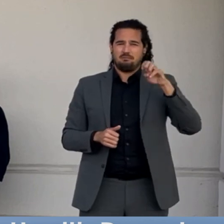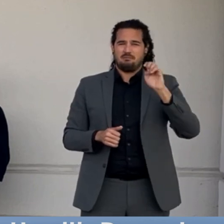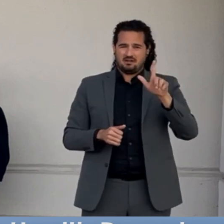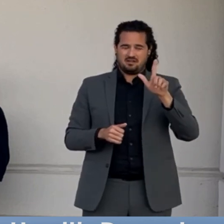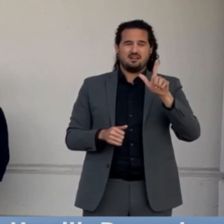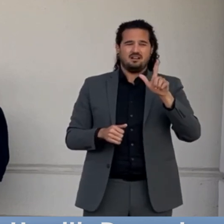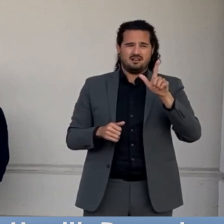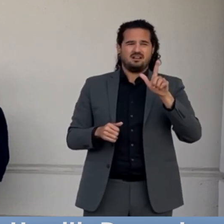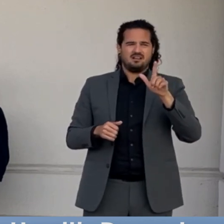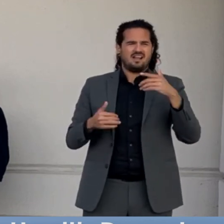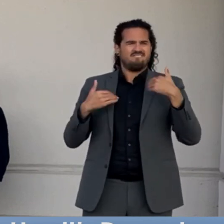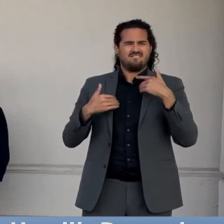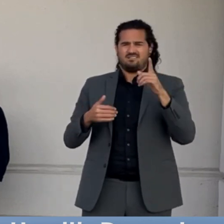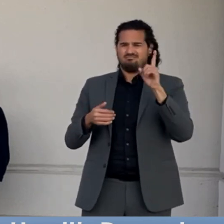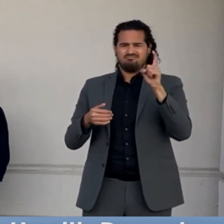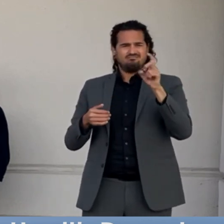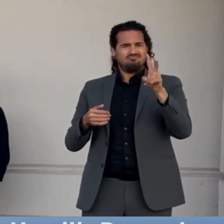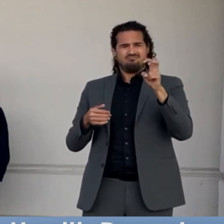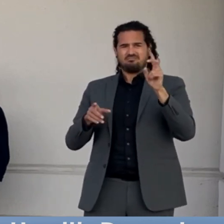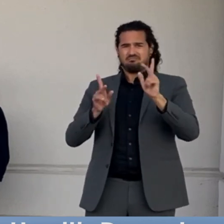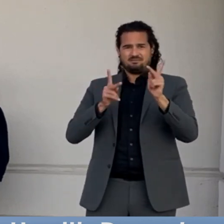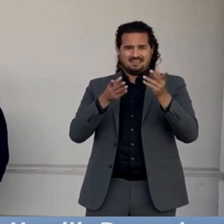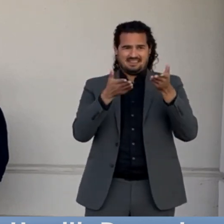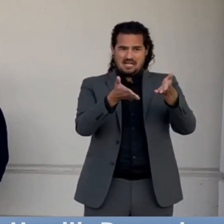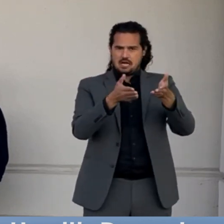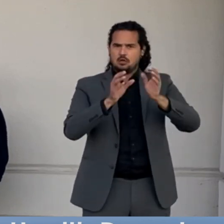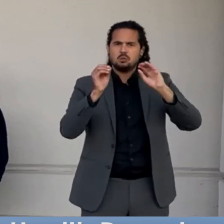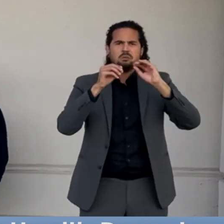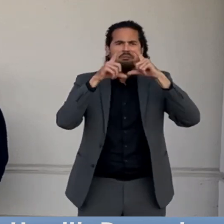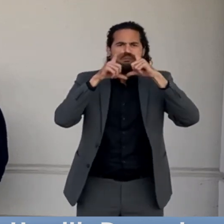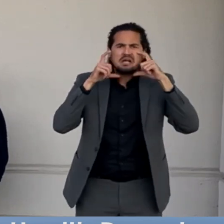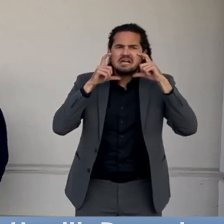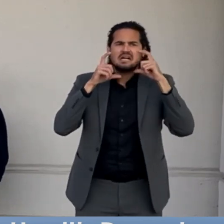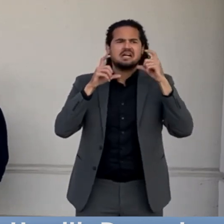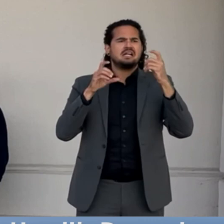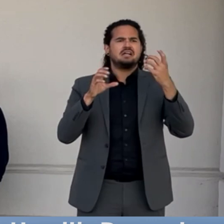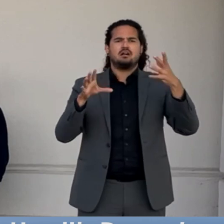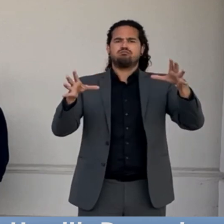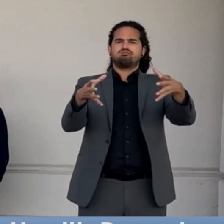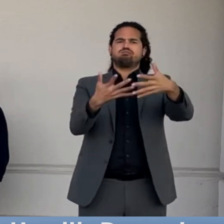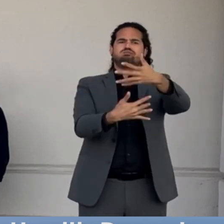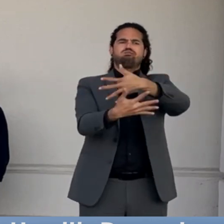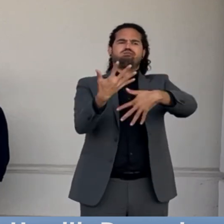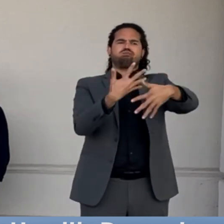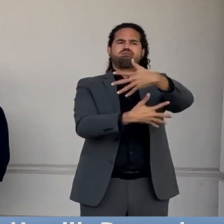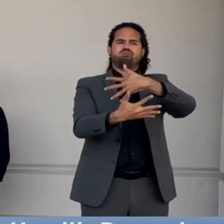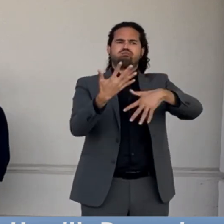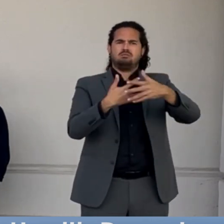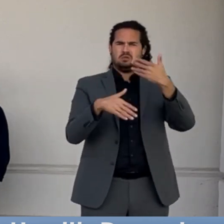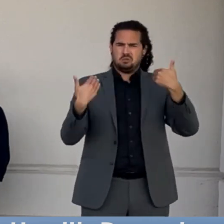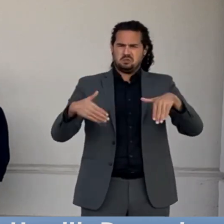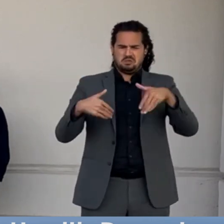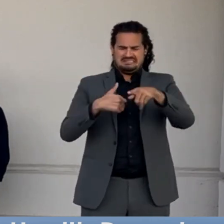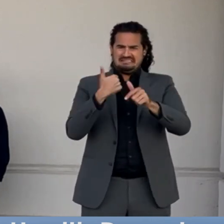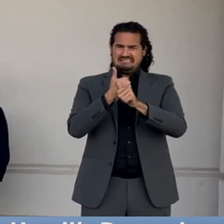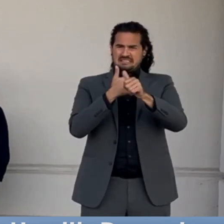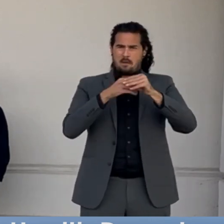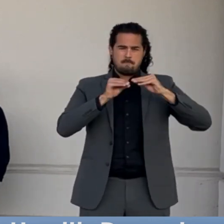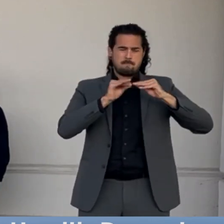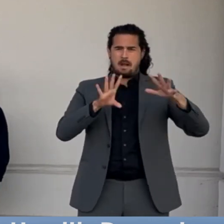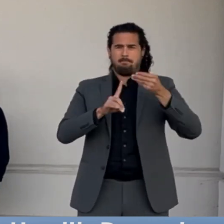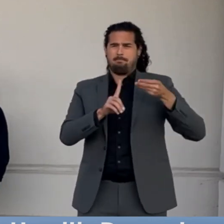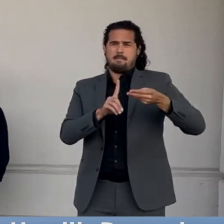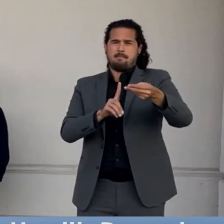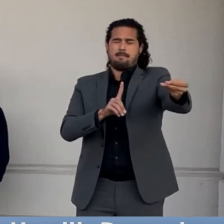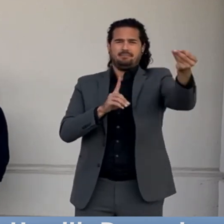it. What's going on? That could be a super spreader event. I will defer to our legal experts and